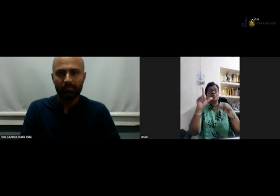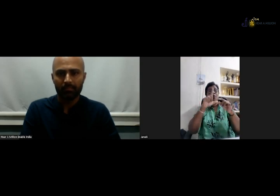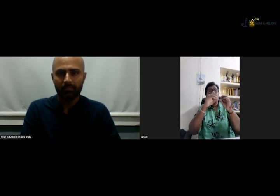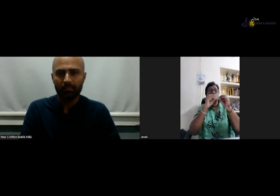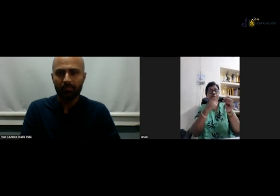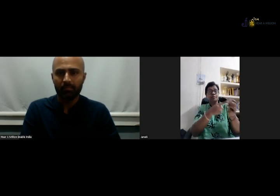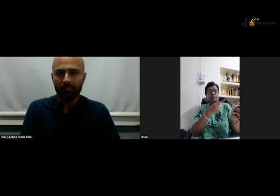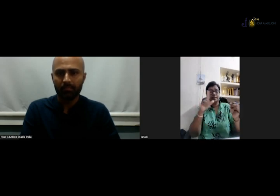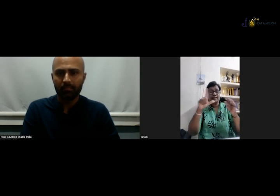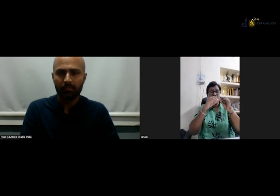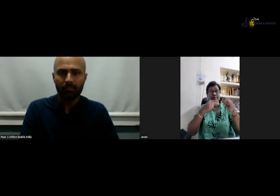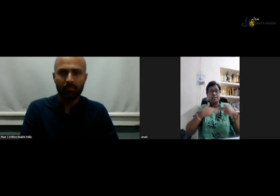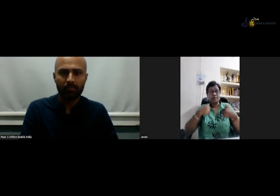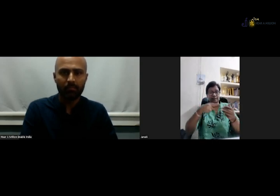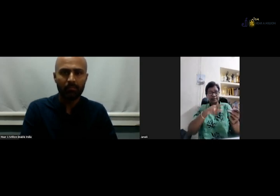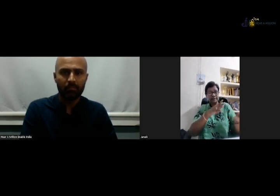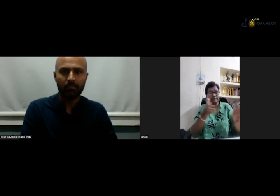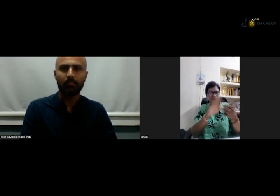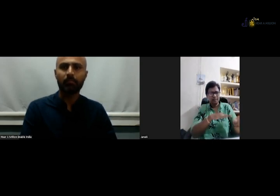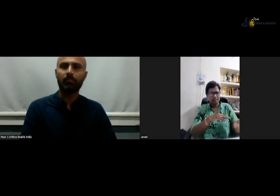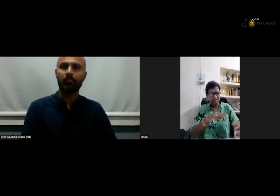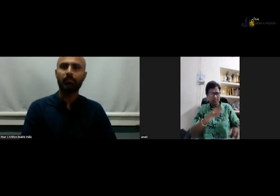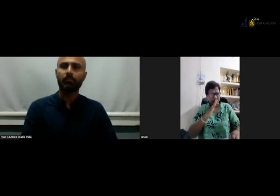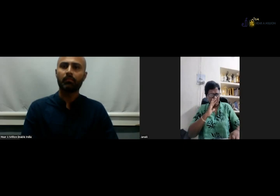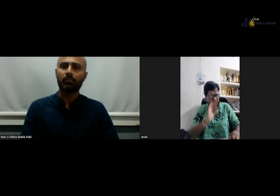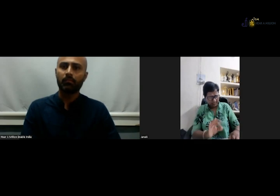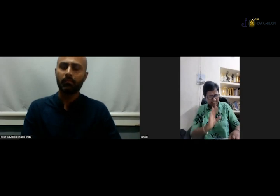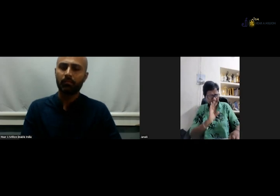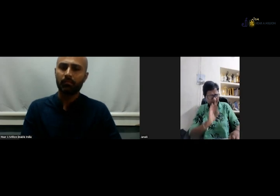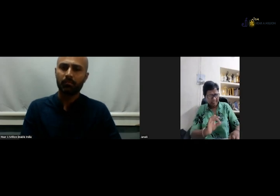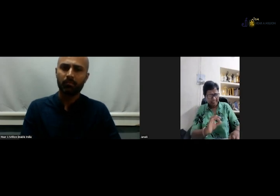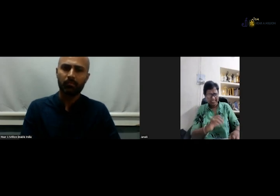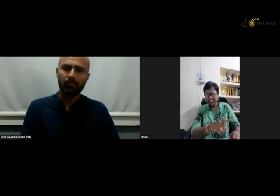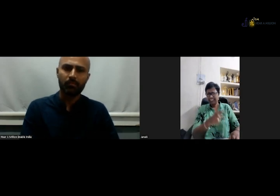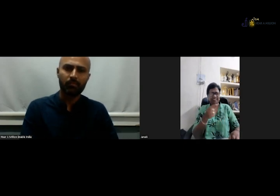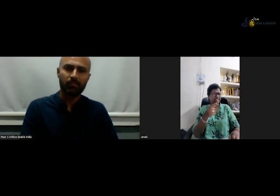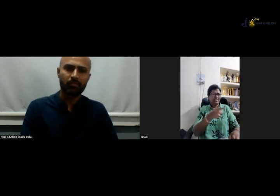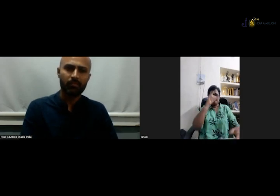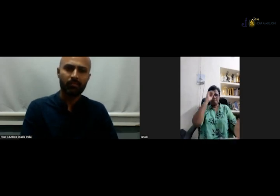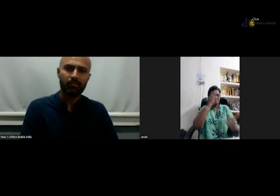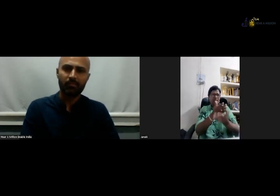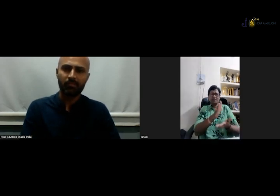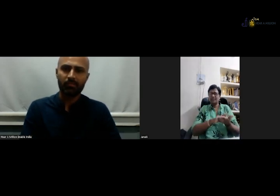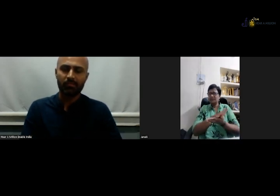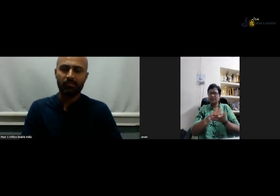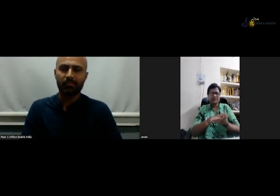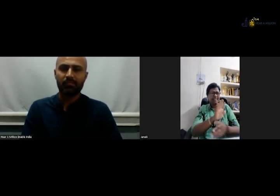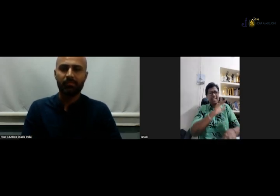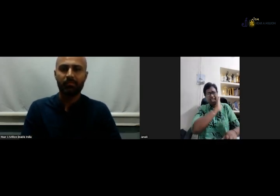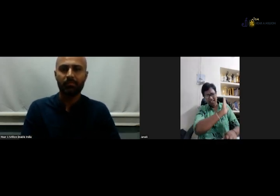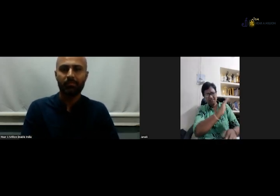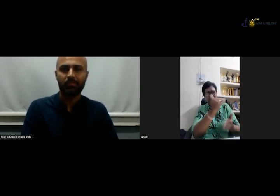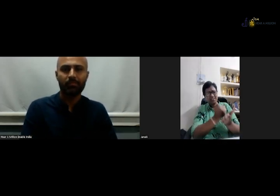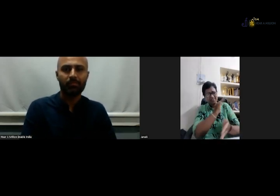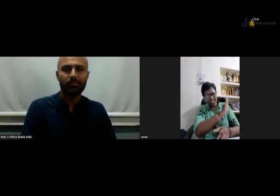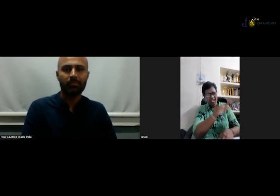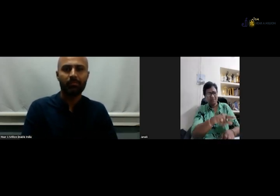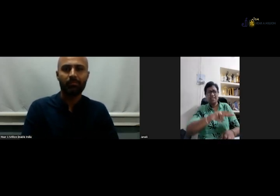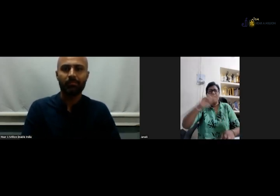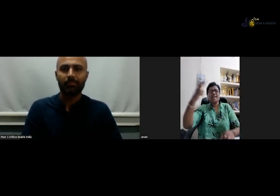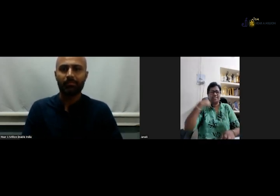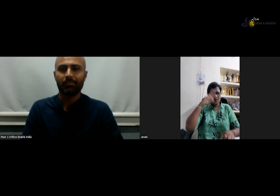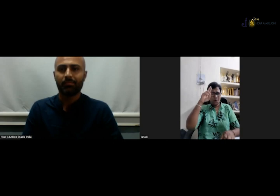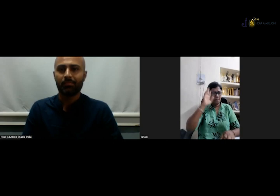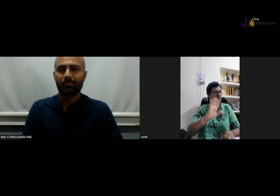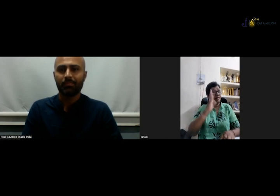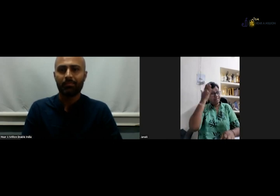deaf person who have passed away. People said no, who done LLB, she passed away. I was like, is this true? I couldn't believe that. I